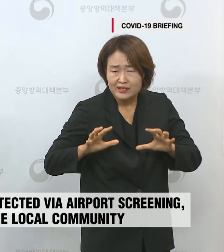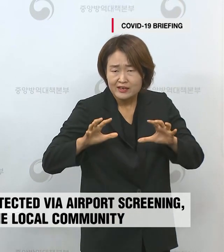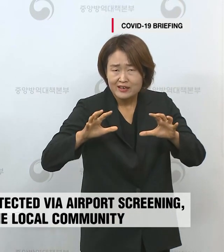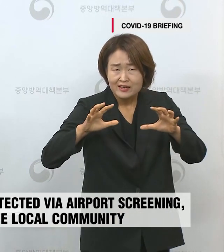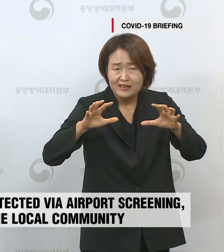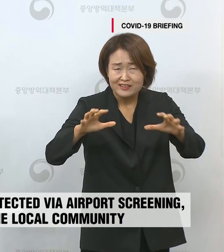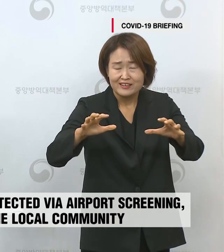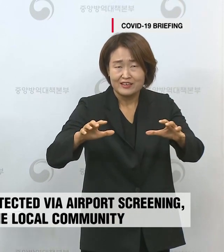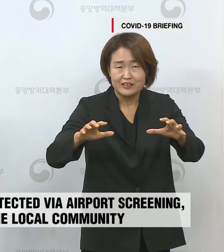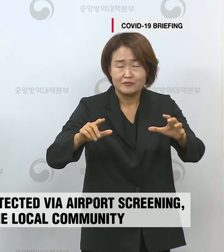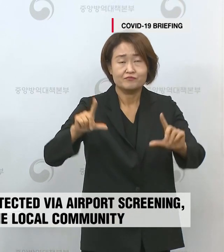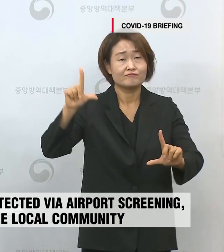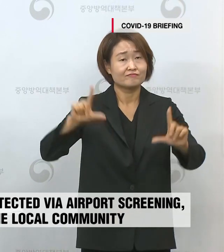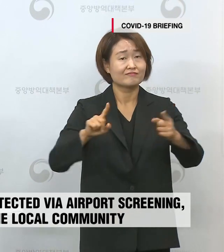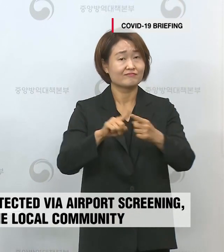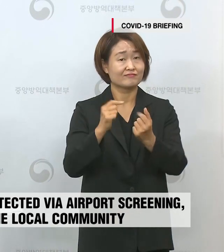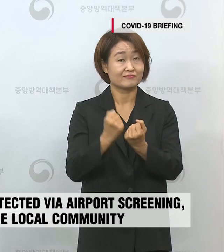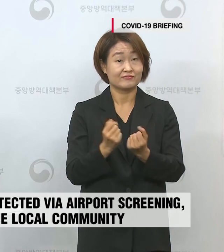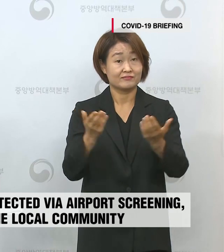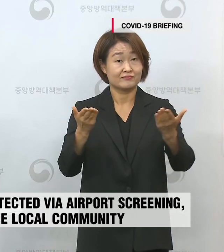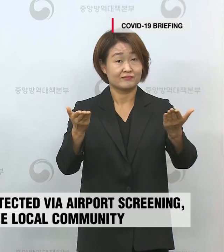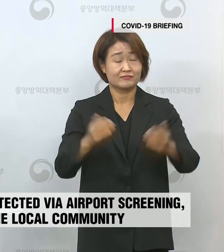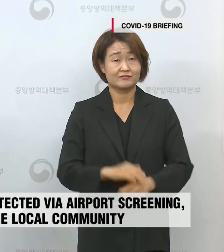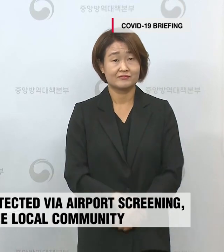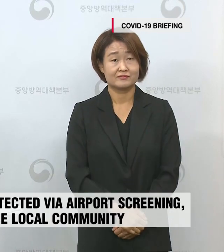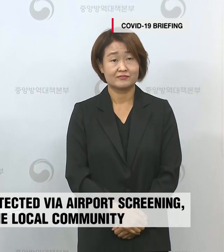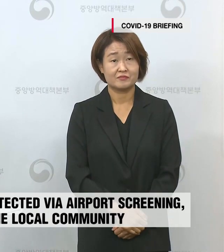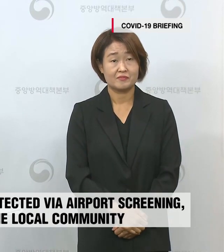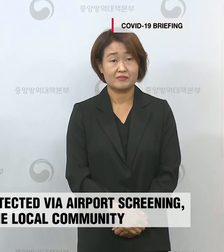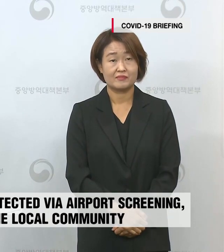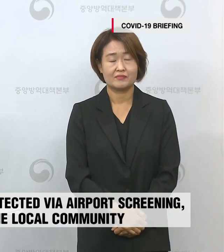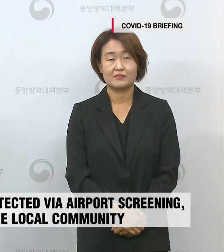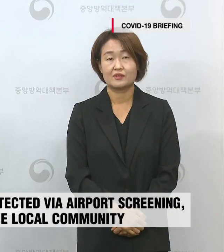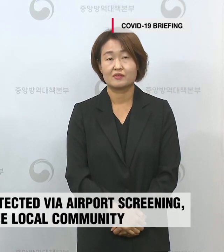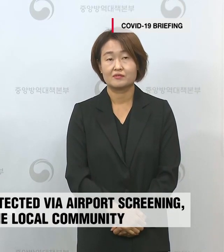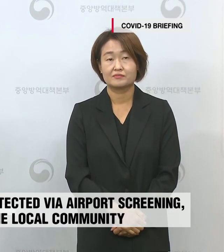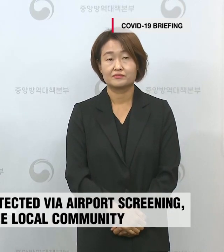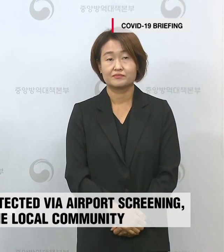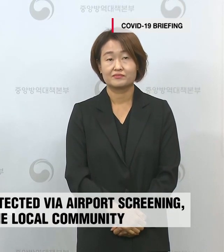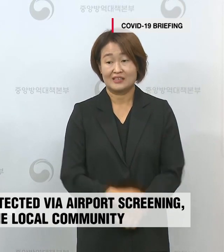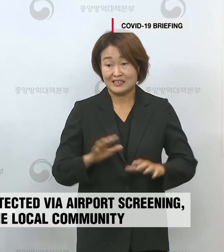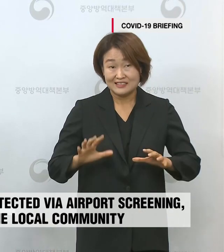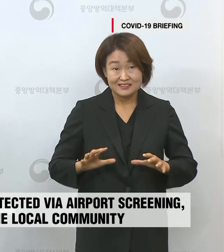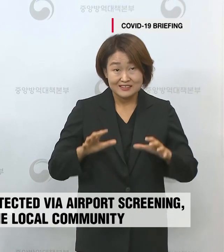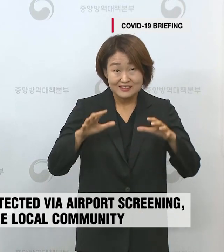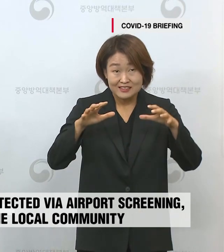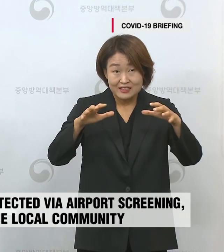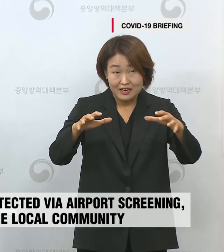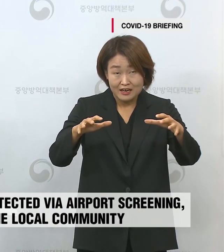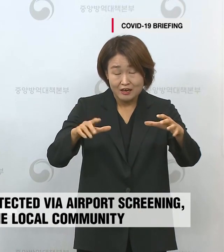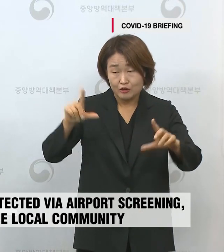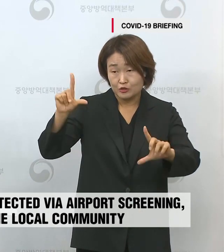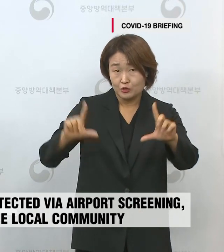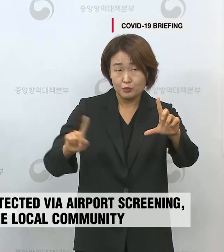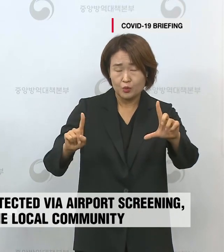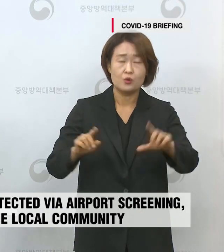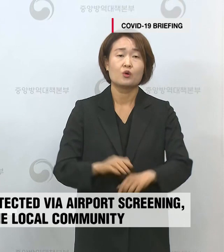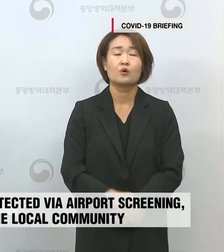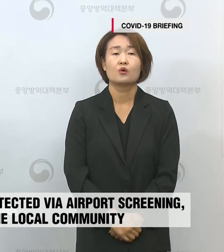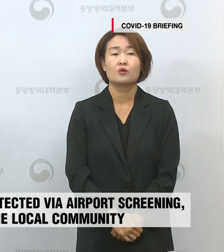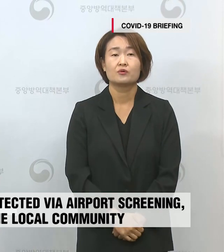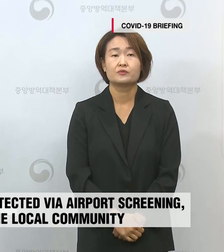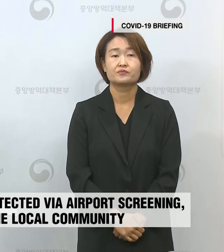the trends, global trends for COVID-19, the number of confirmed cases